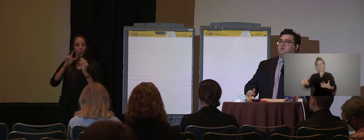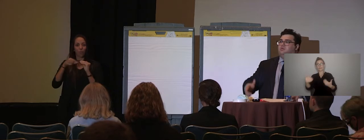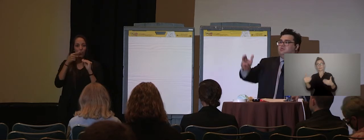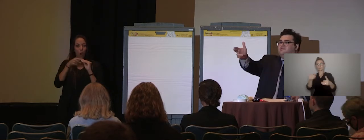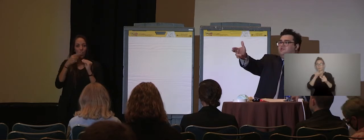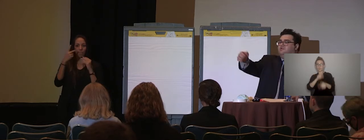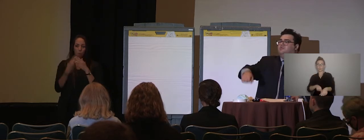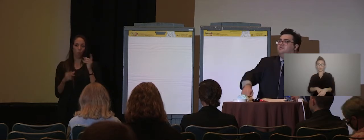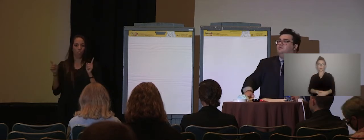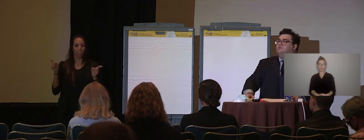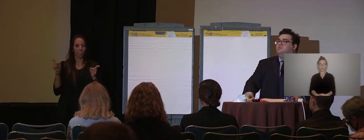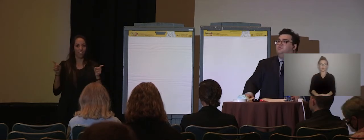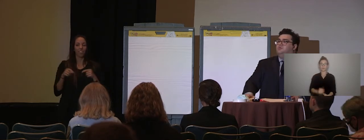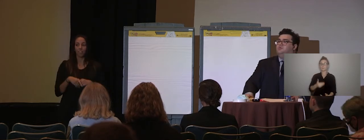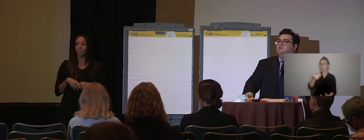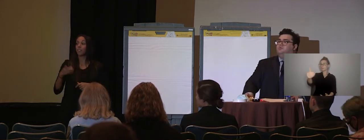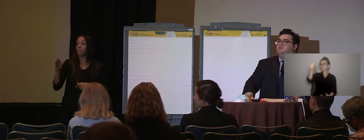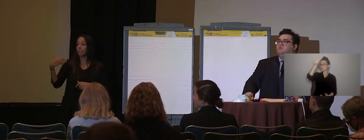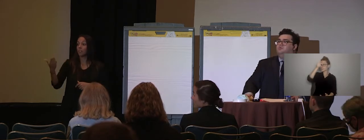Yes, sir.